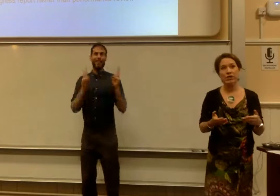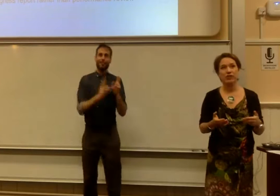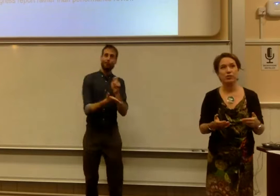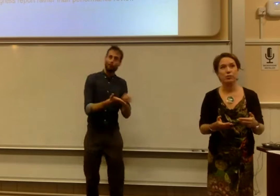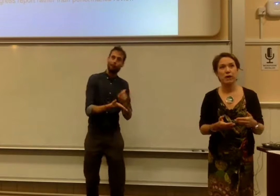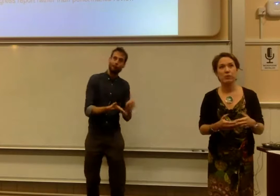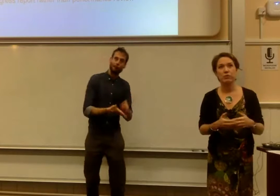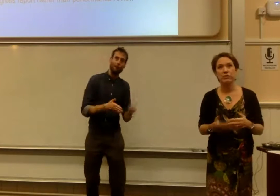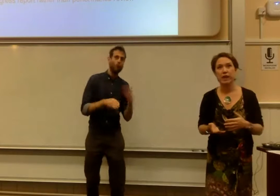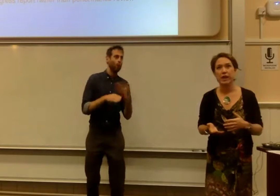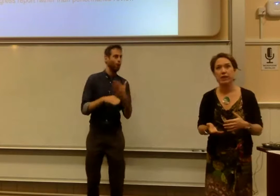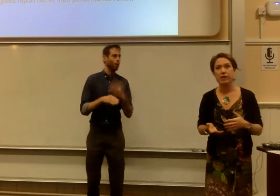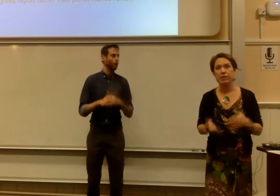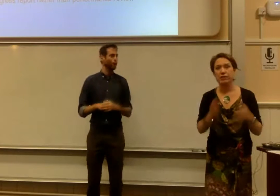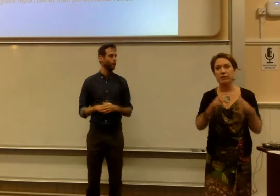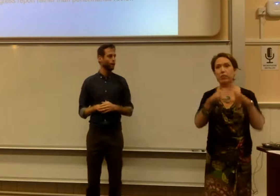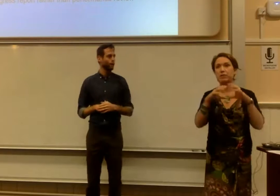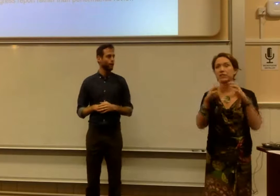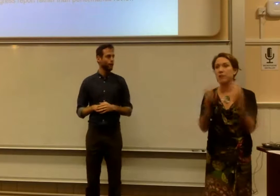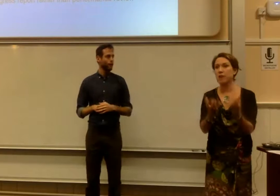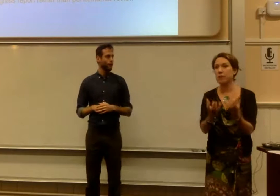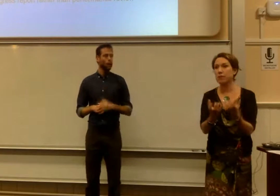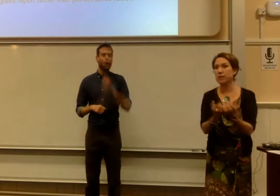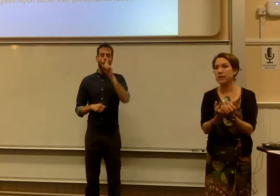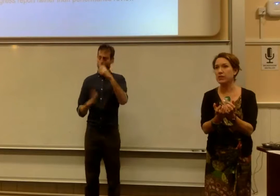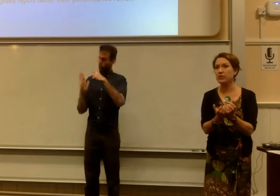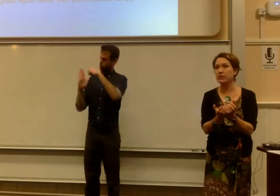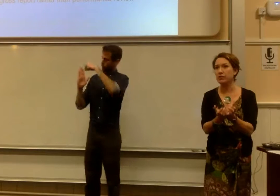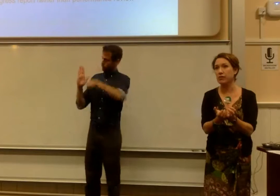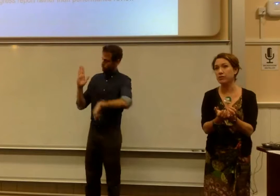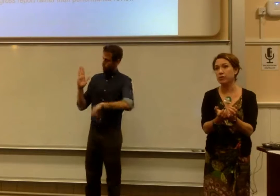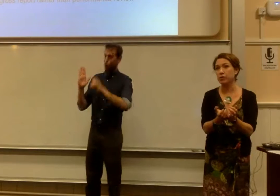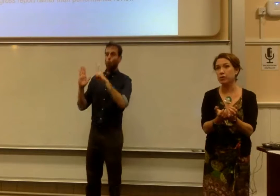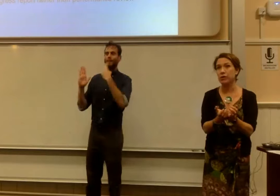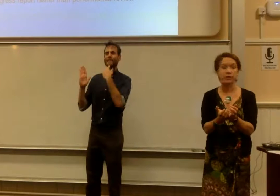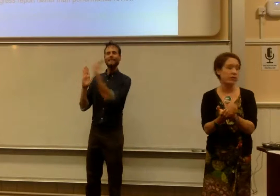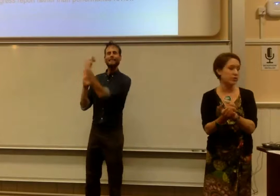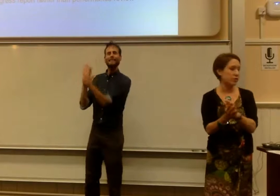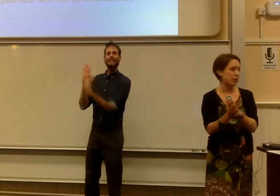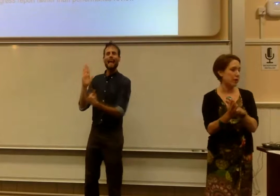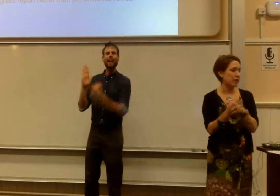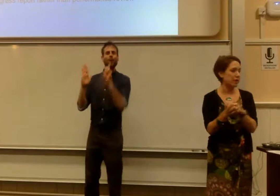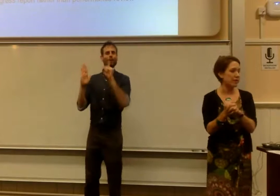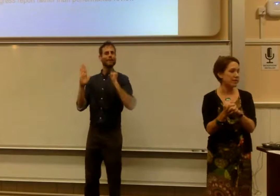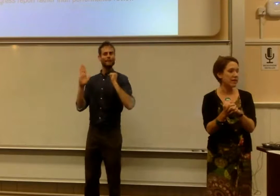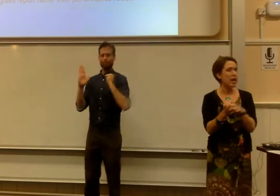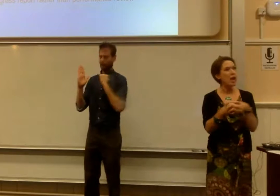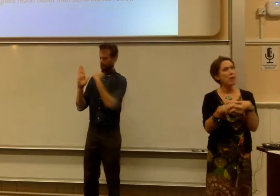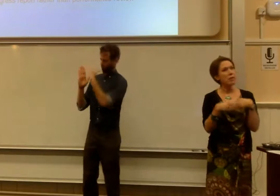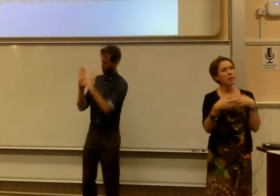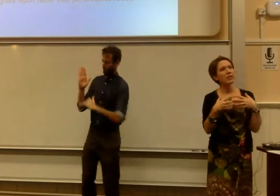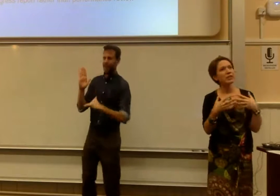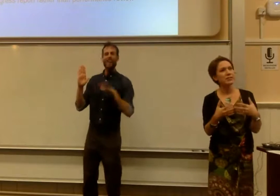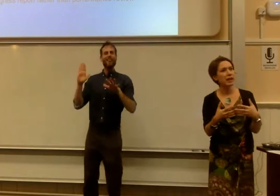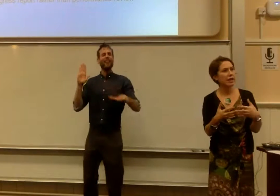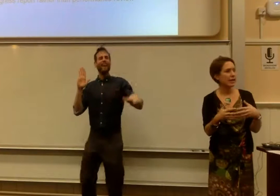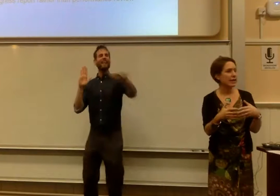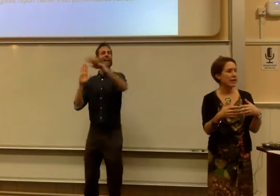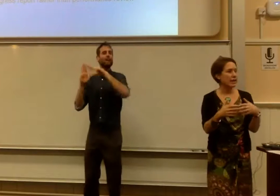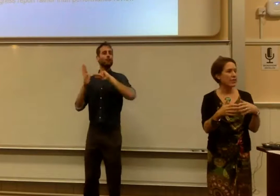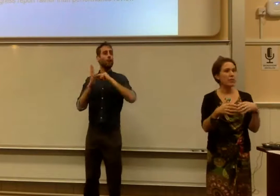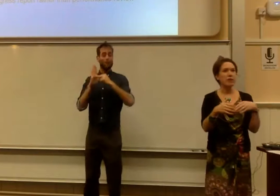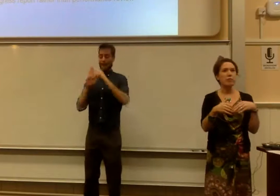know what the national plan will say, because that will be determined by the National Advisory Group that I'll talk about in a minute. But I think